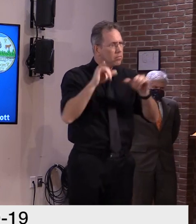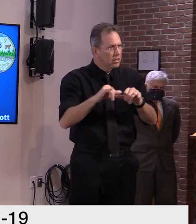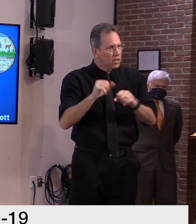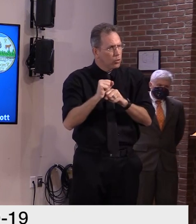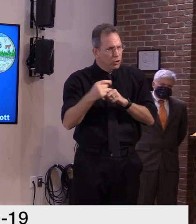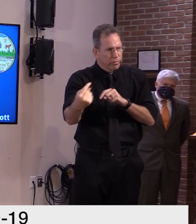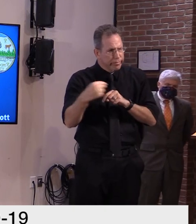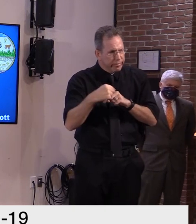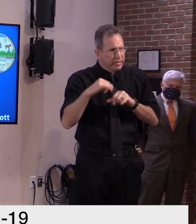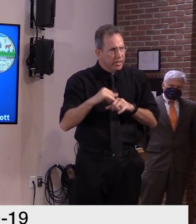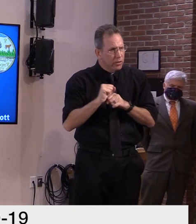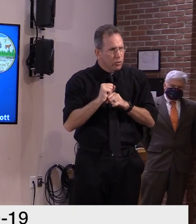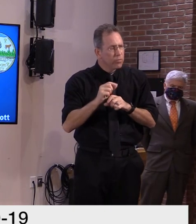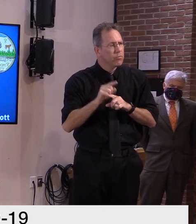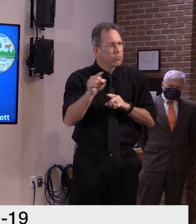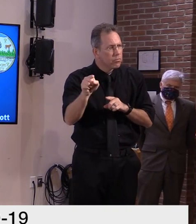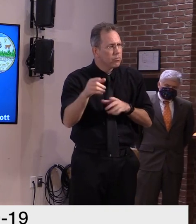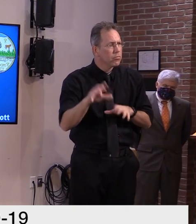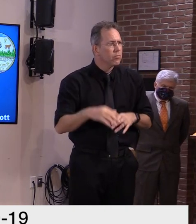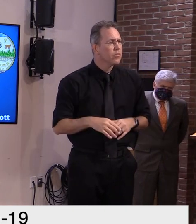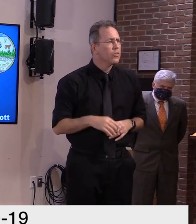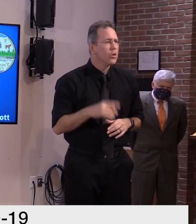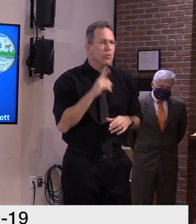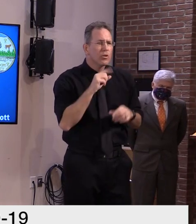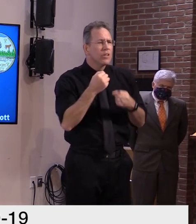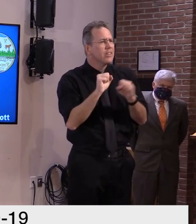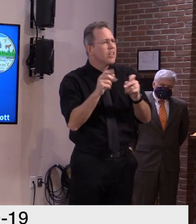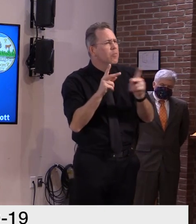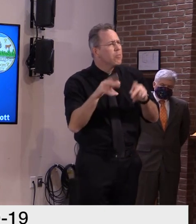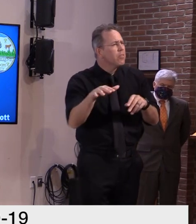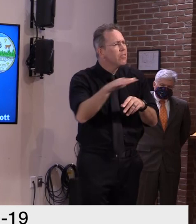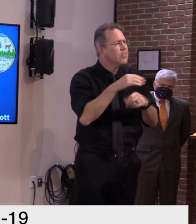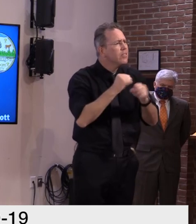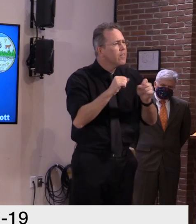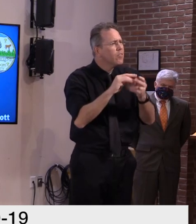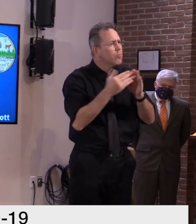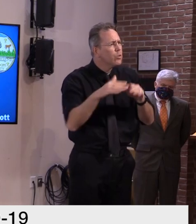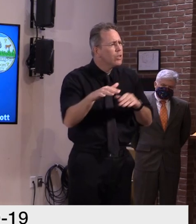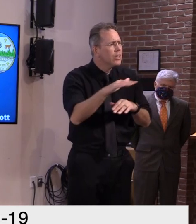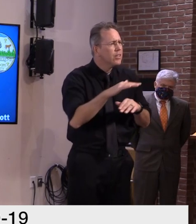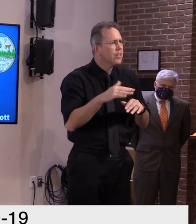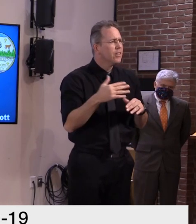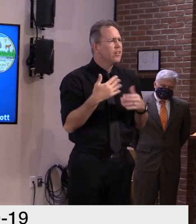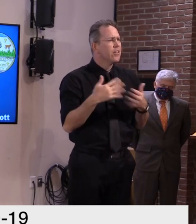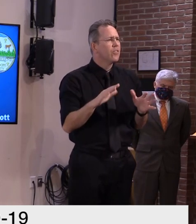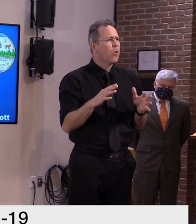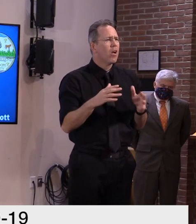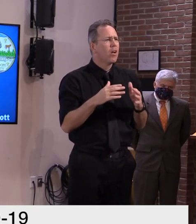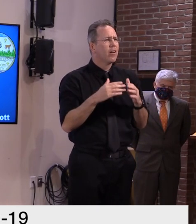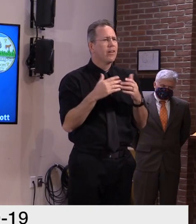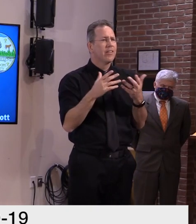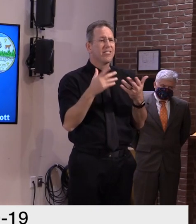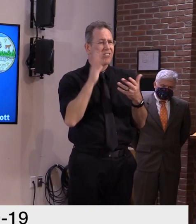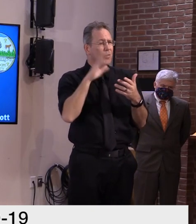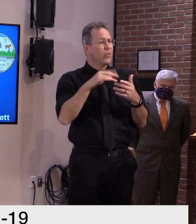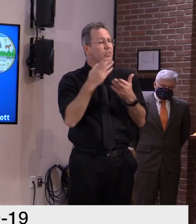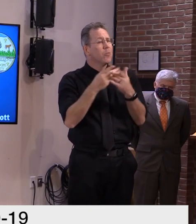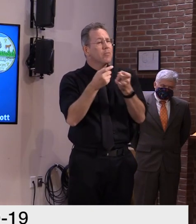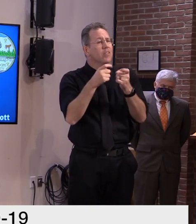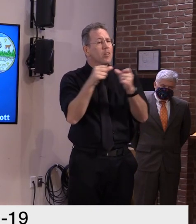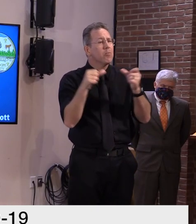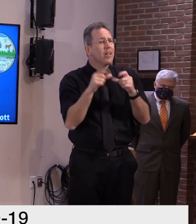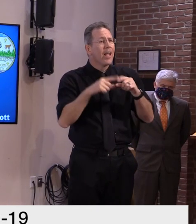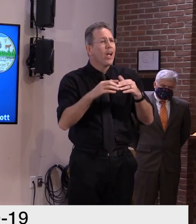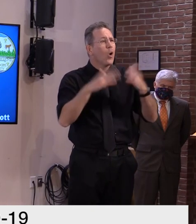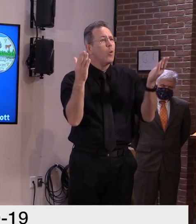area cannot operate if it doesn't have the right amount of ski patrollers. They can't run the lift. They can't provide the service they need to, and the resort couldn't open. So